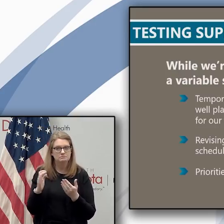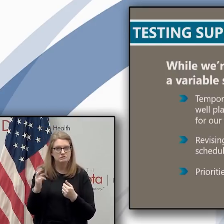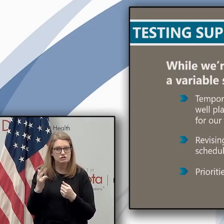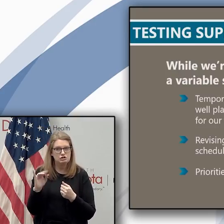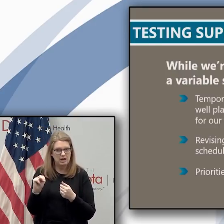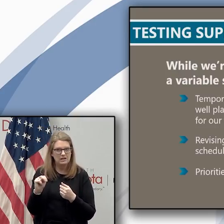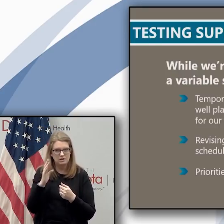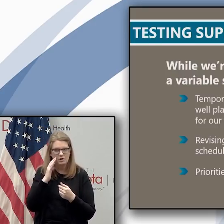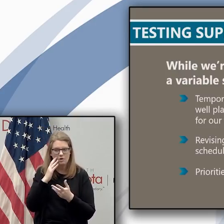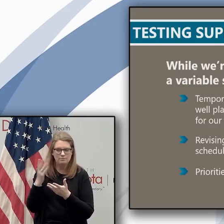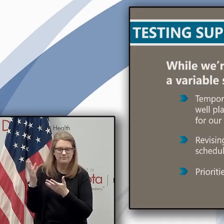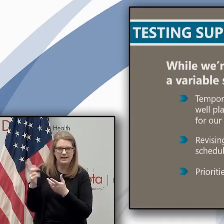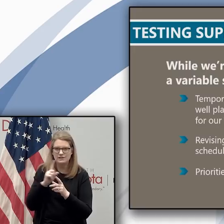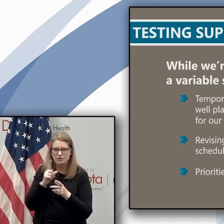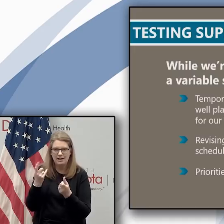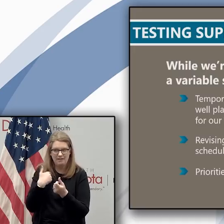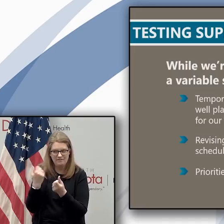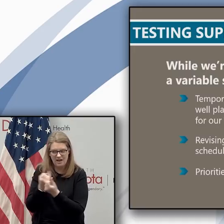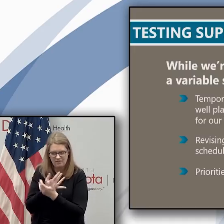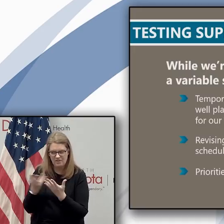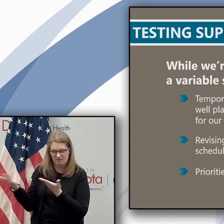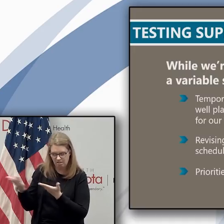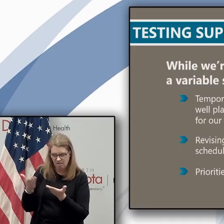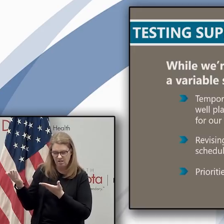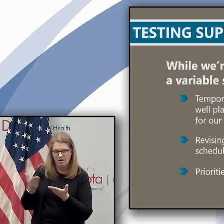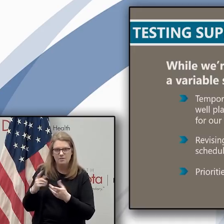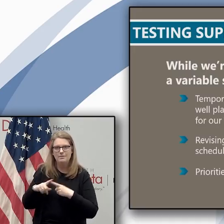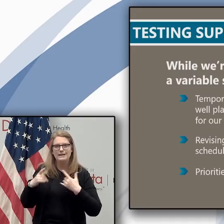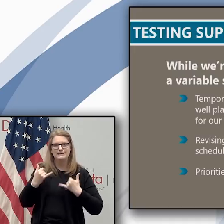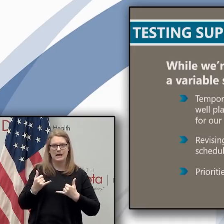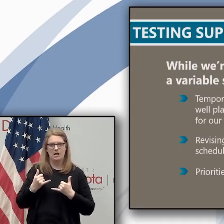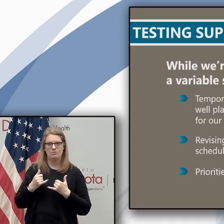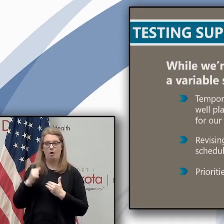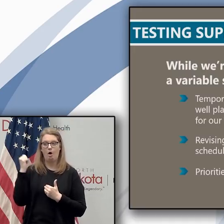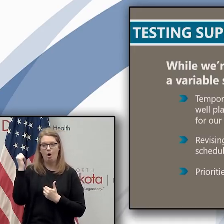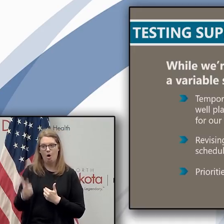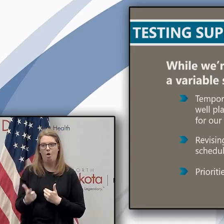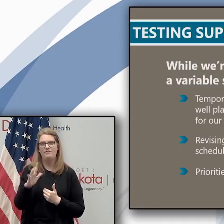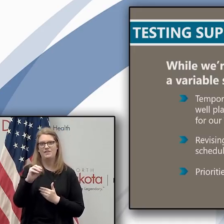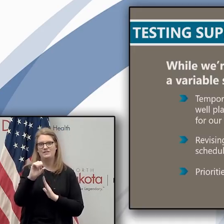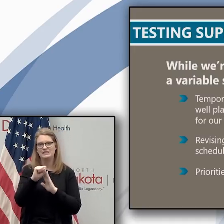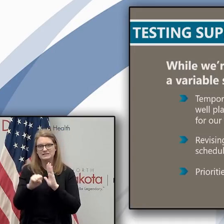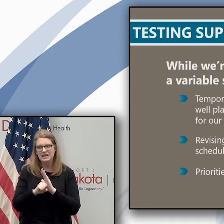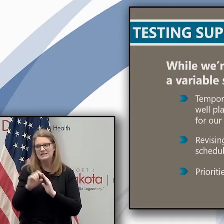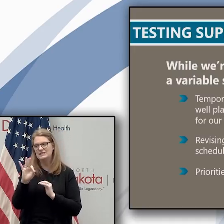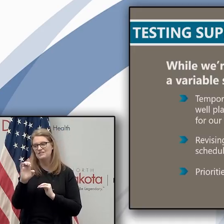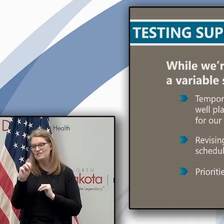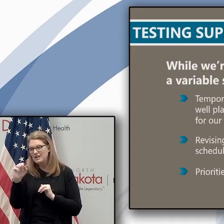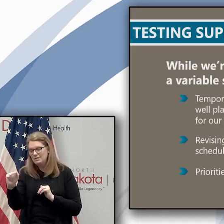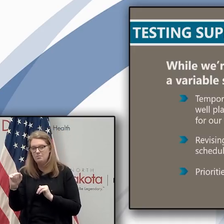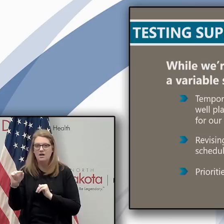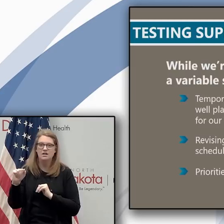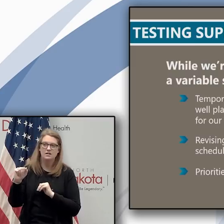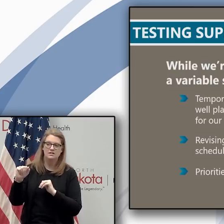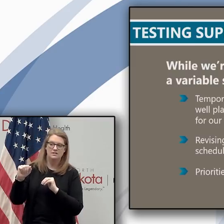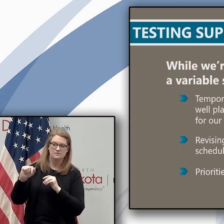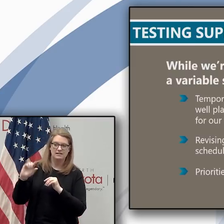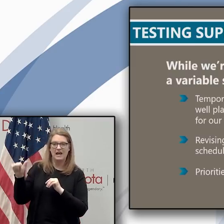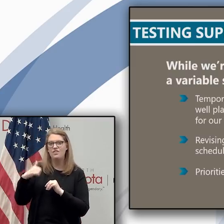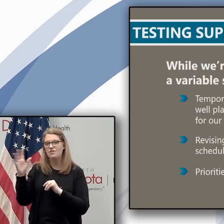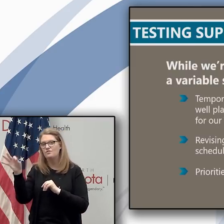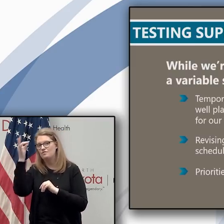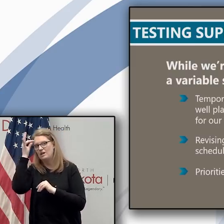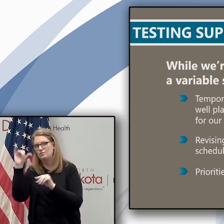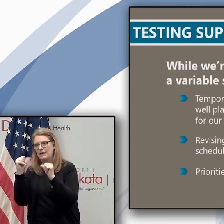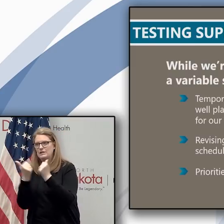but now when we're competing against all other 50 states, you've got FEMA, you've got other federal agencies that are